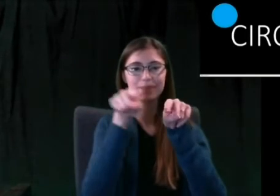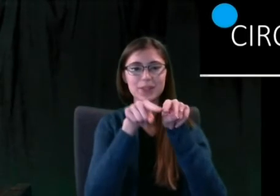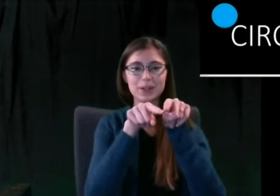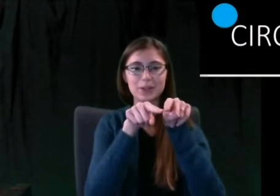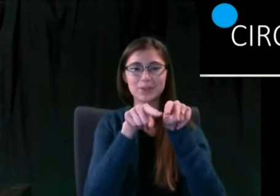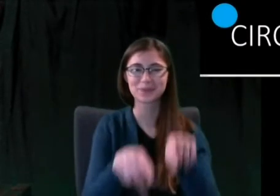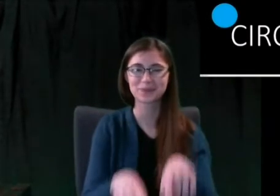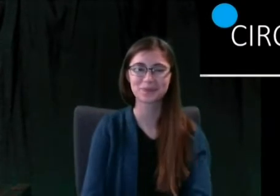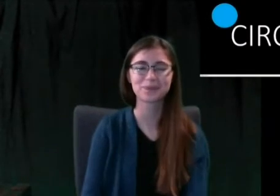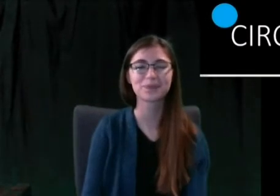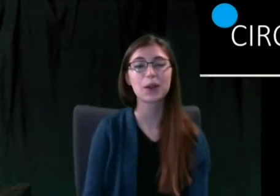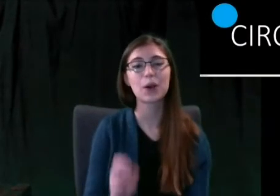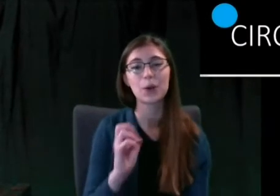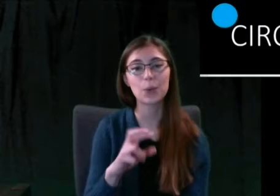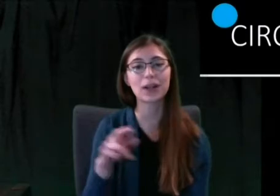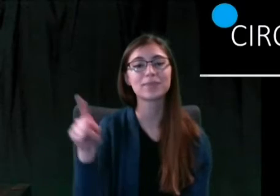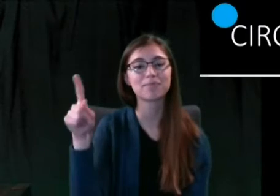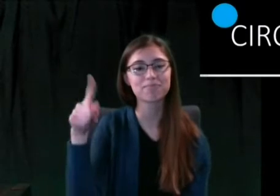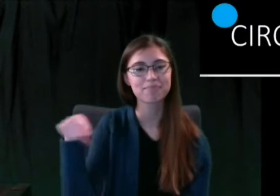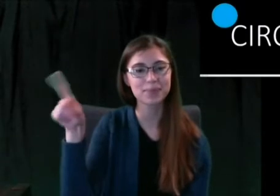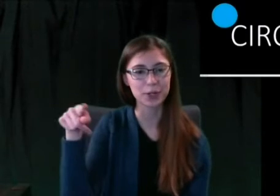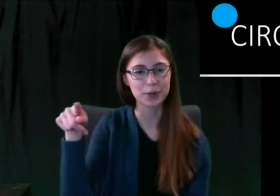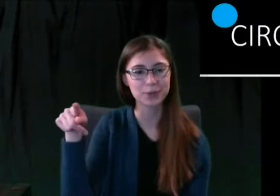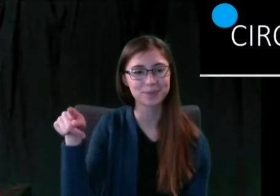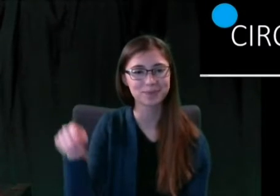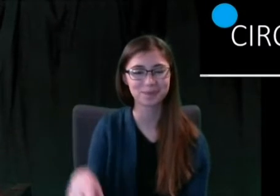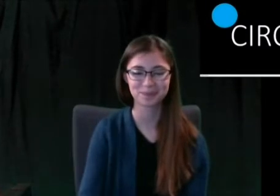Circle. Or circle.